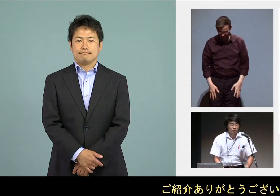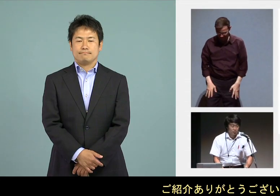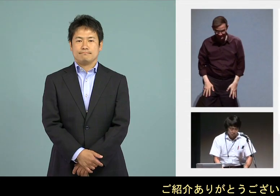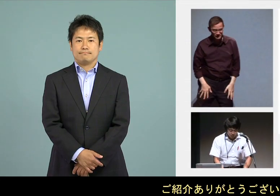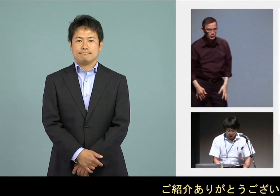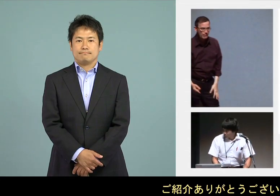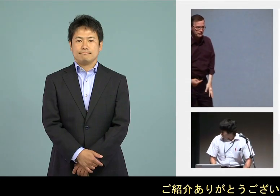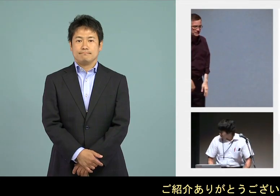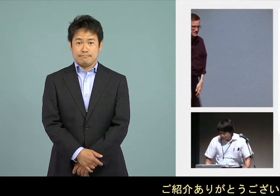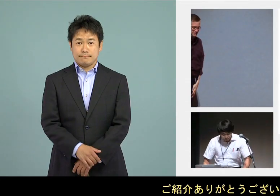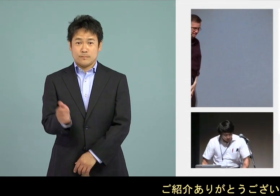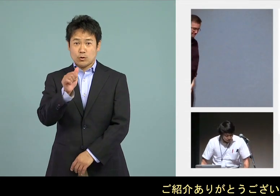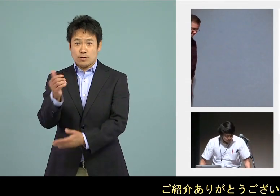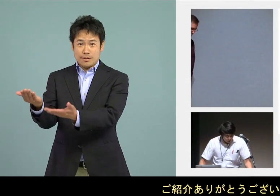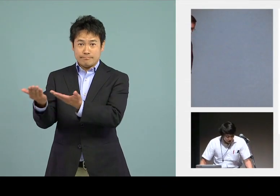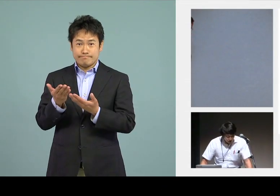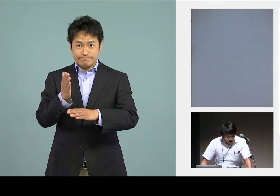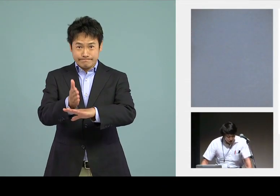Thank you for your introduction.